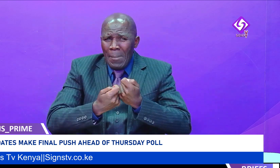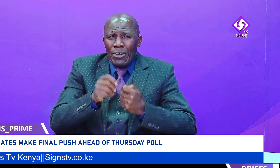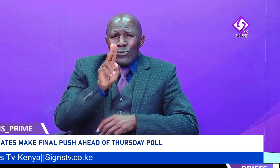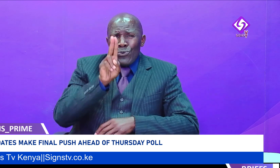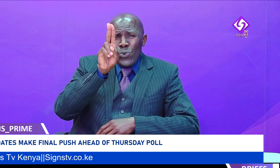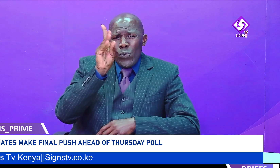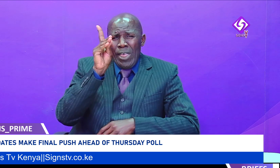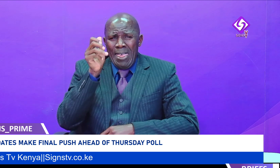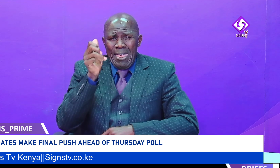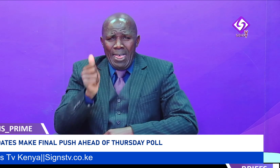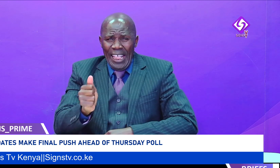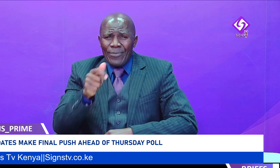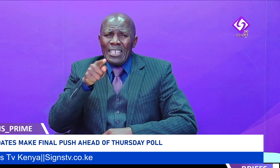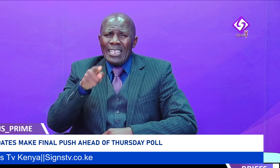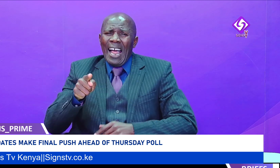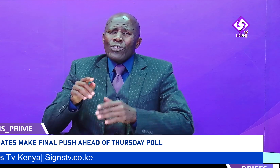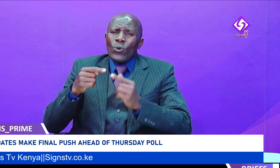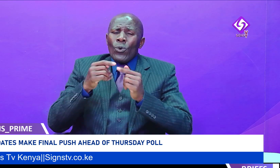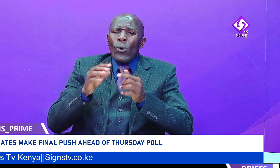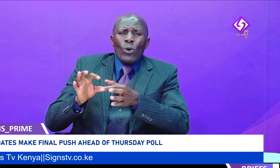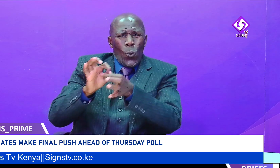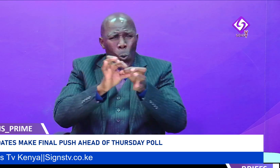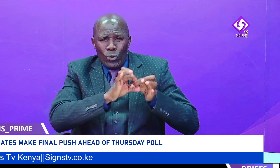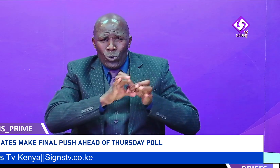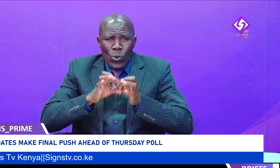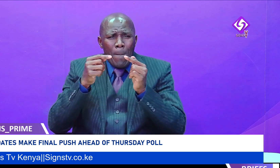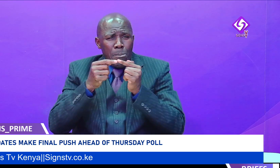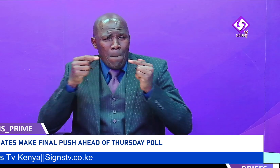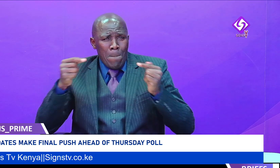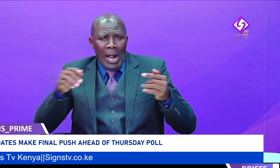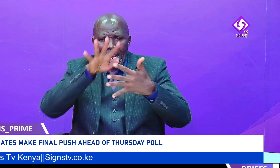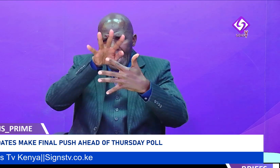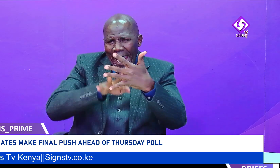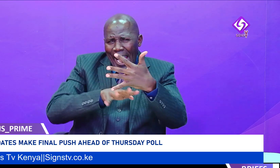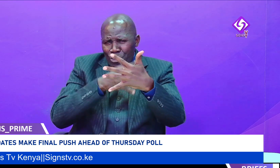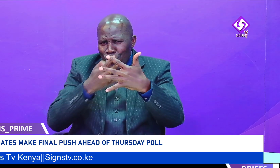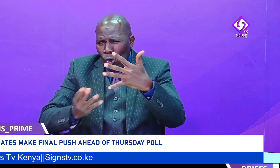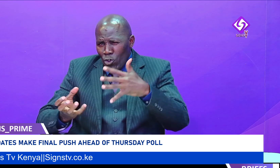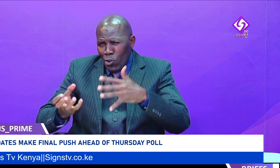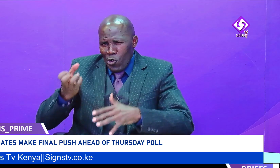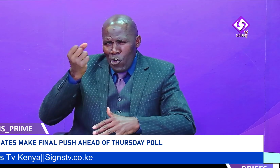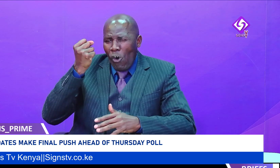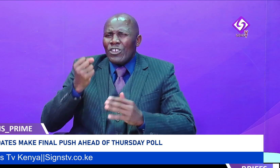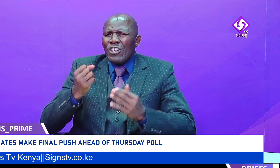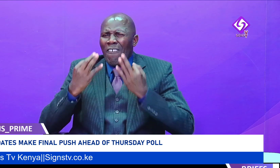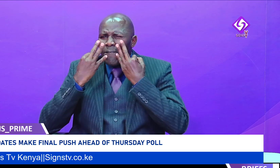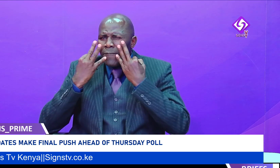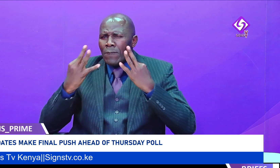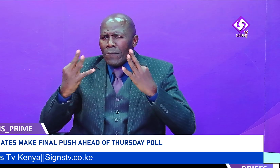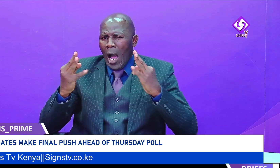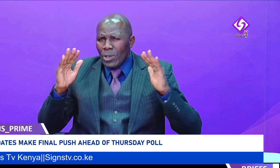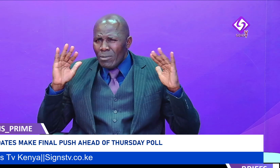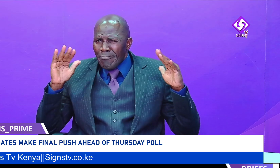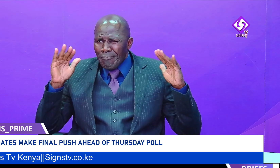Campaign teams for the United Democratic Alliance, UDA, and the United Opposition are